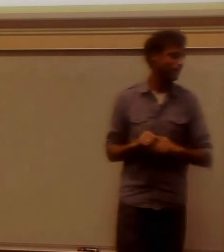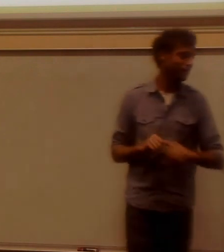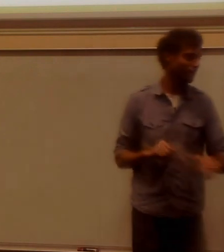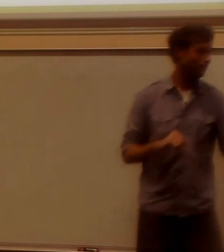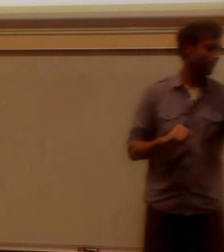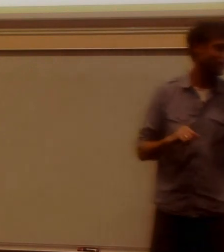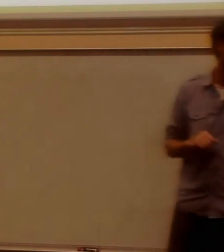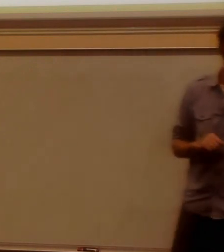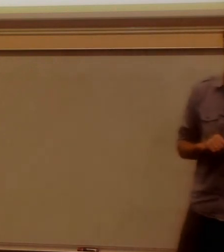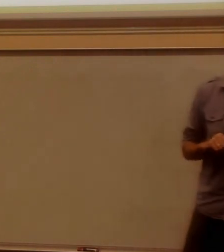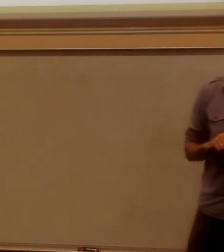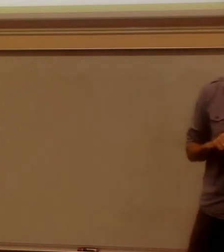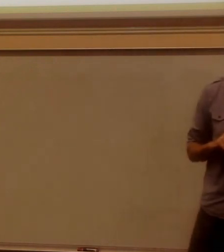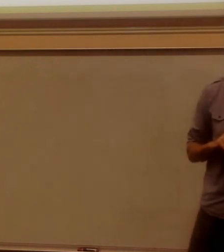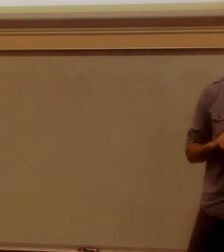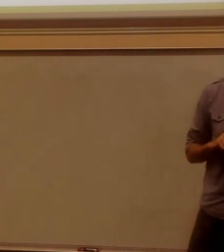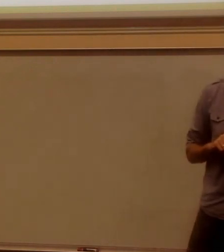manage the communication if that had been the case.